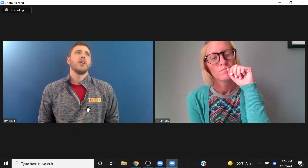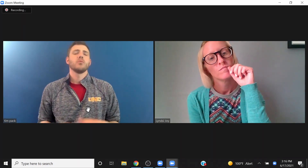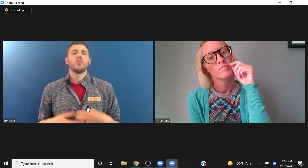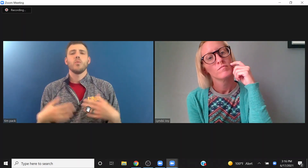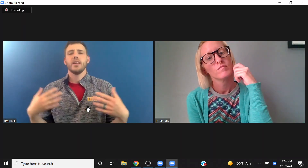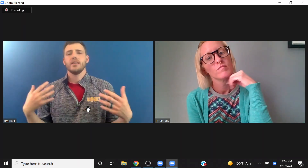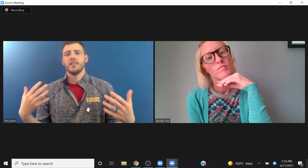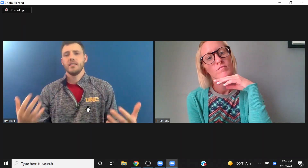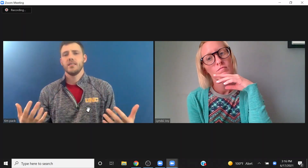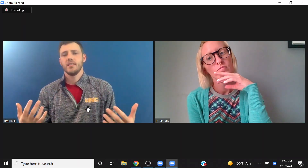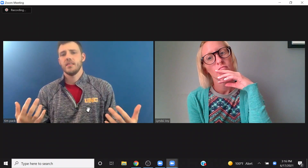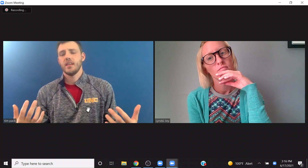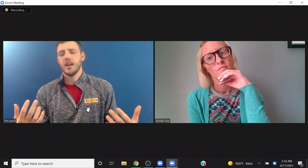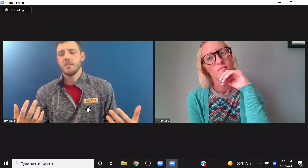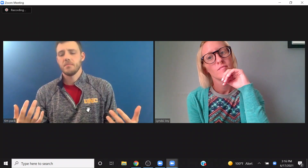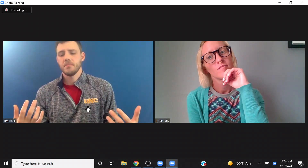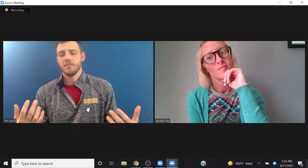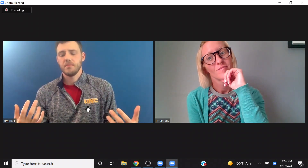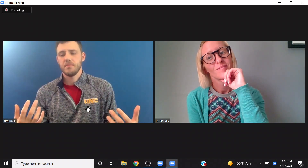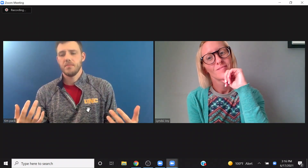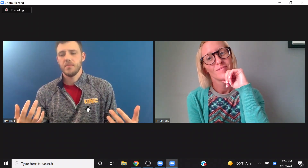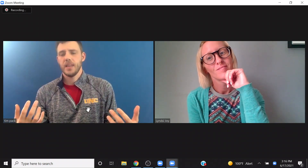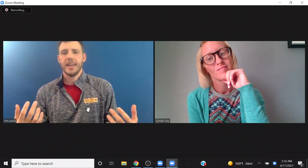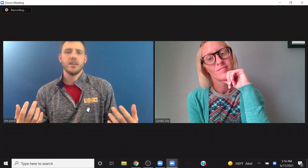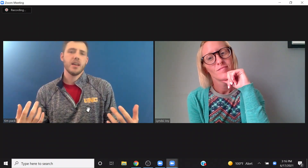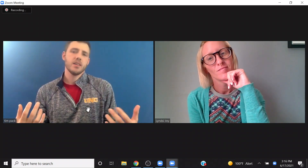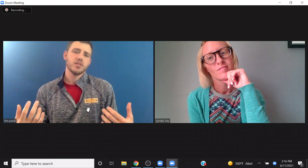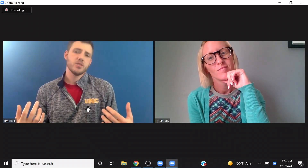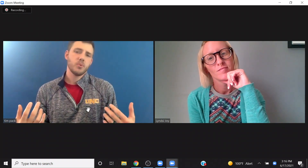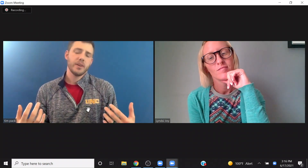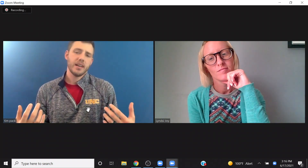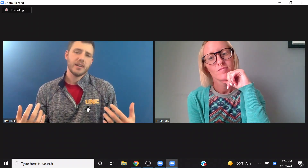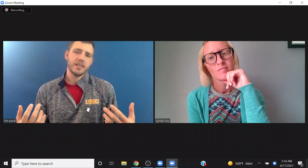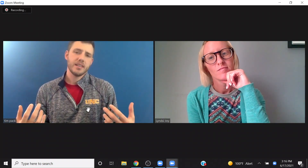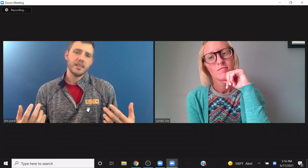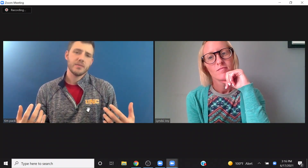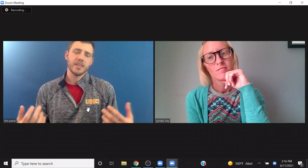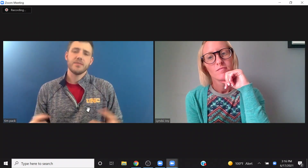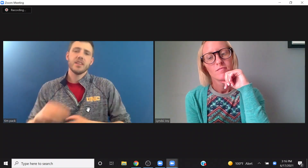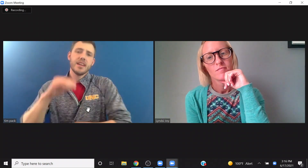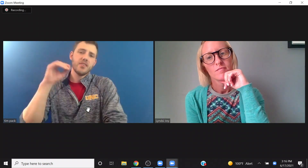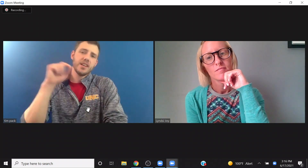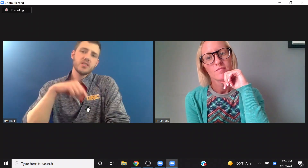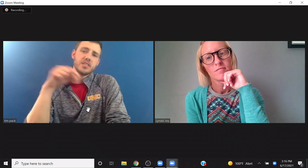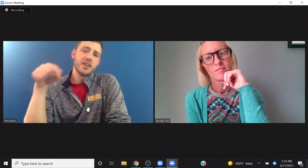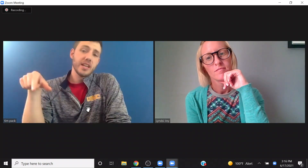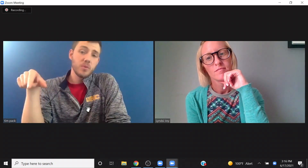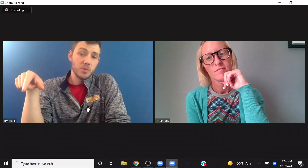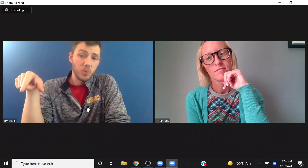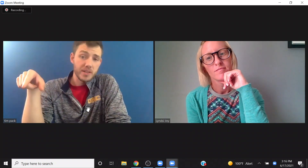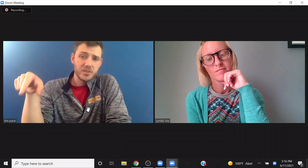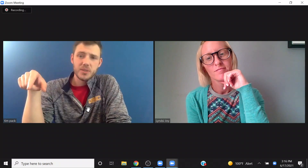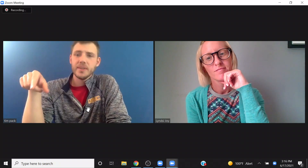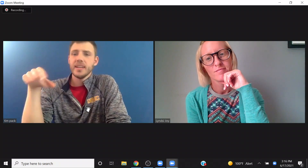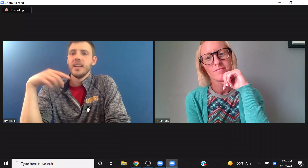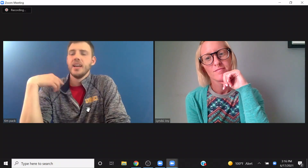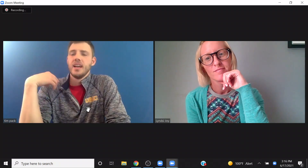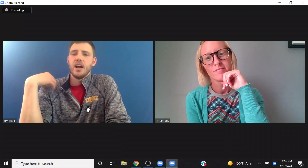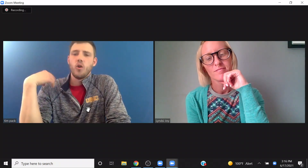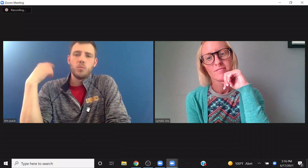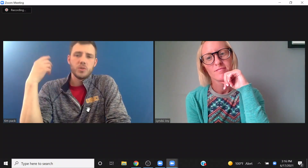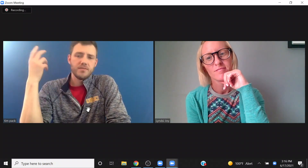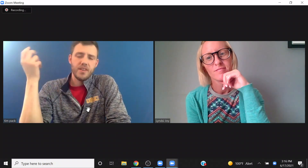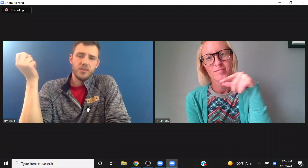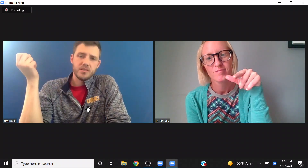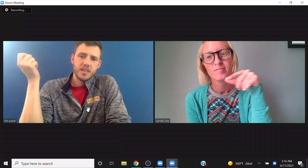figure out when I'm like at a certain point I was like, if the narrator is narrating what the boys are doing,